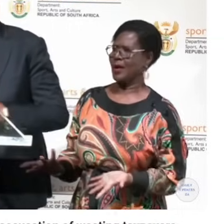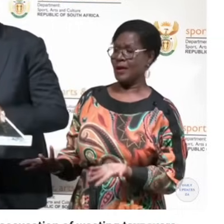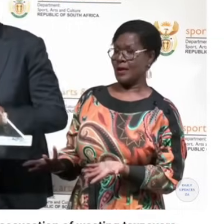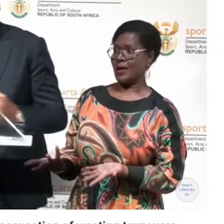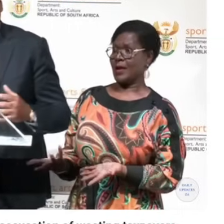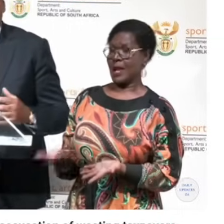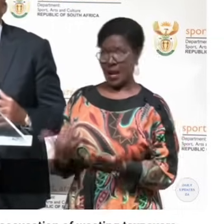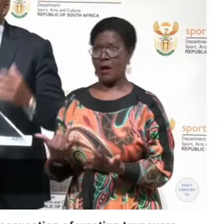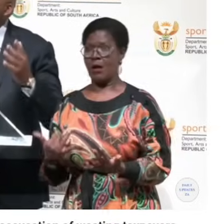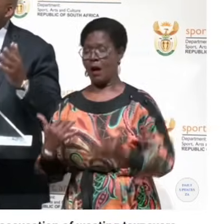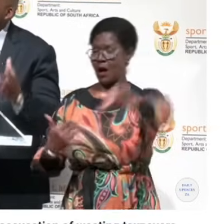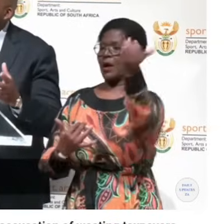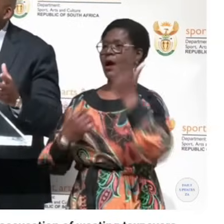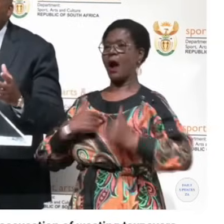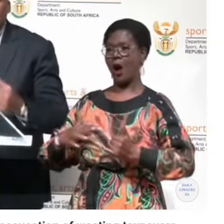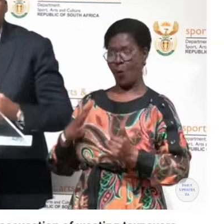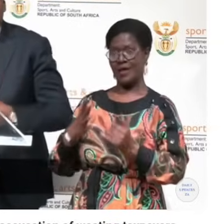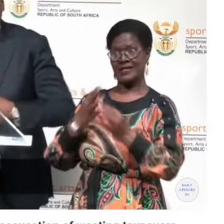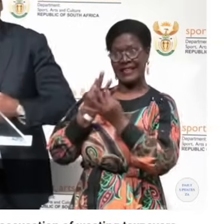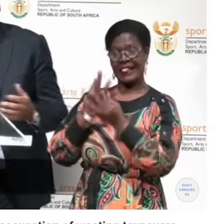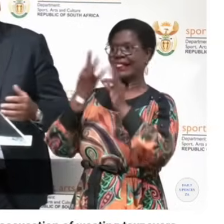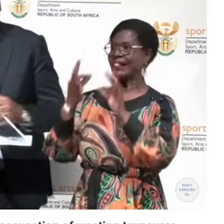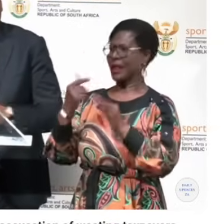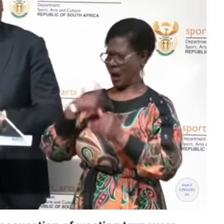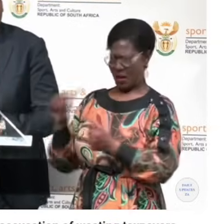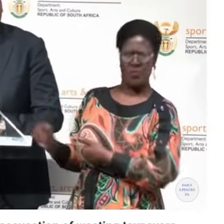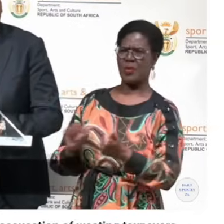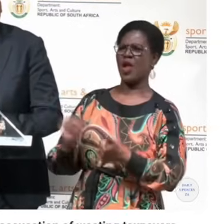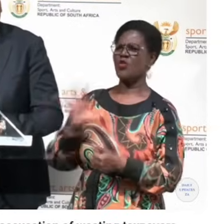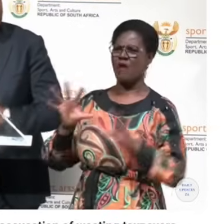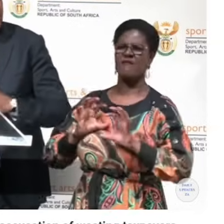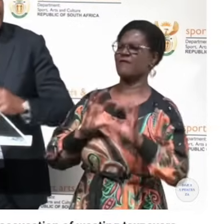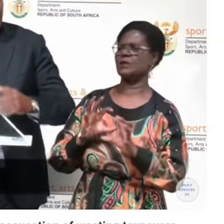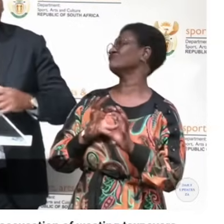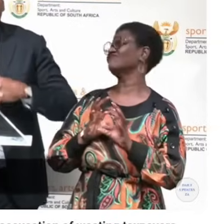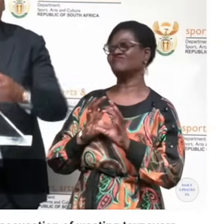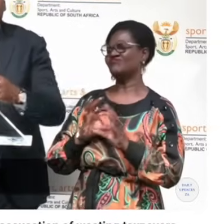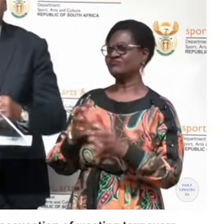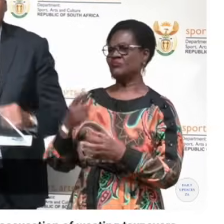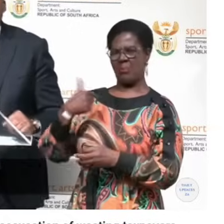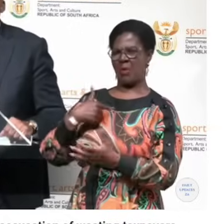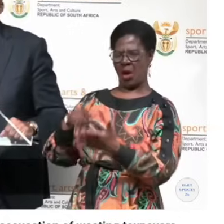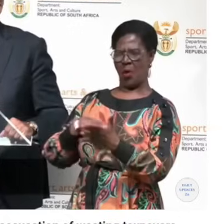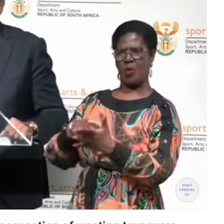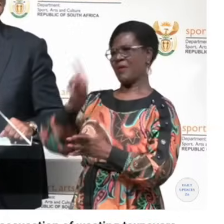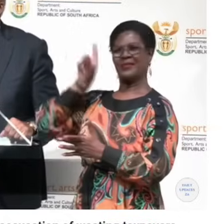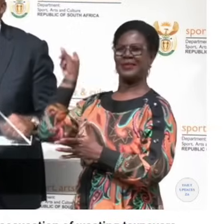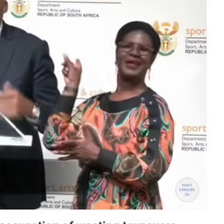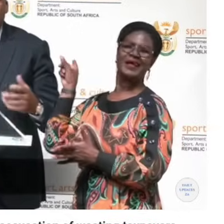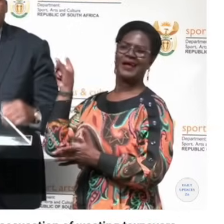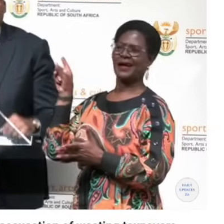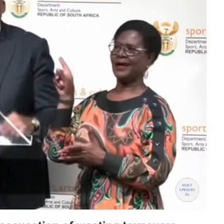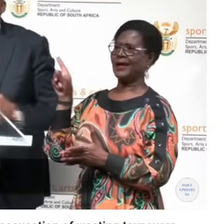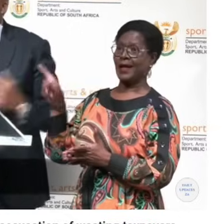want to make it very clear. I came back, not because I was forced to come back. There was nothing wrong me being there. Now he's